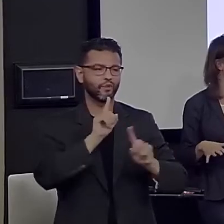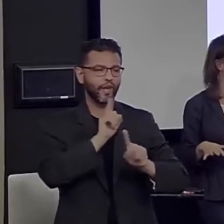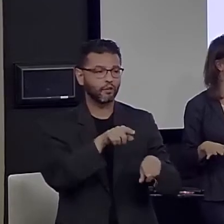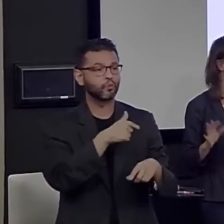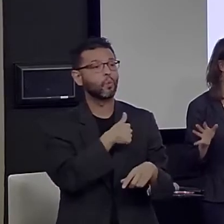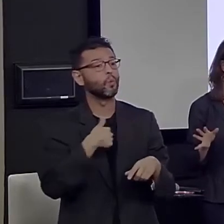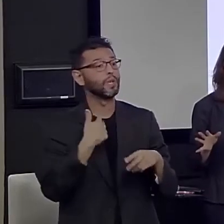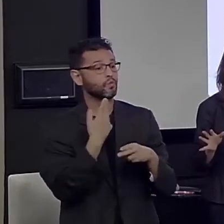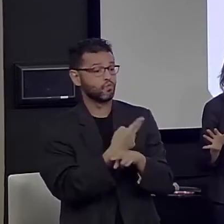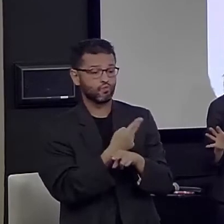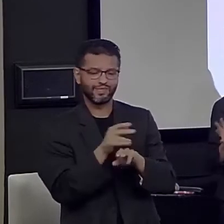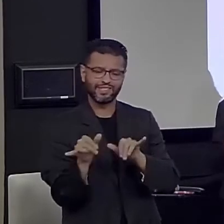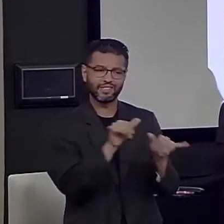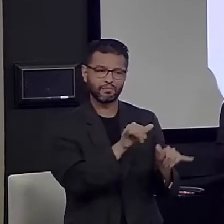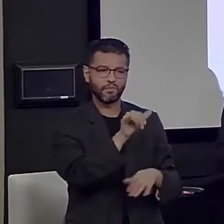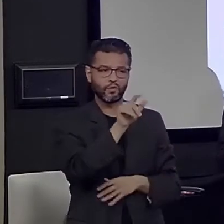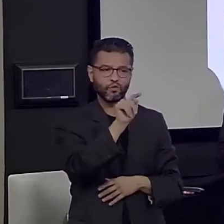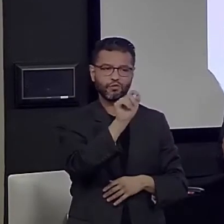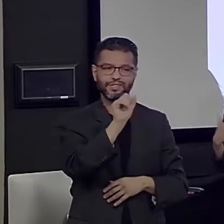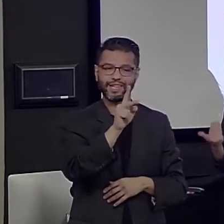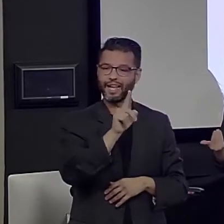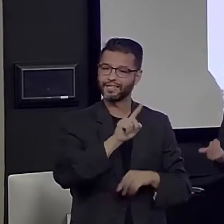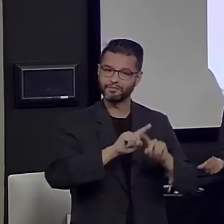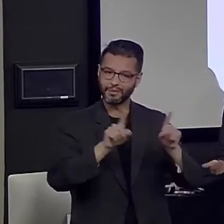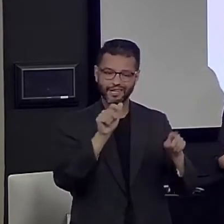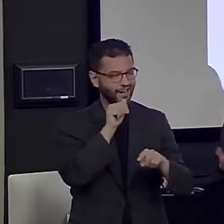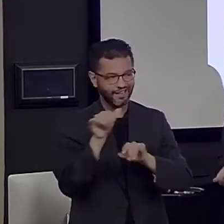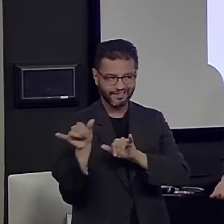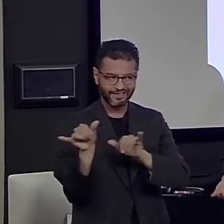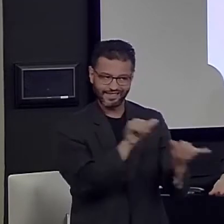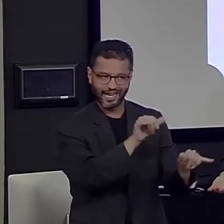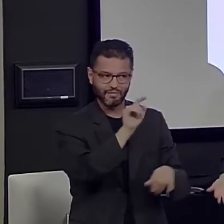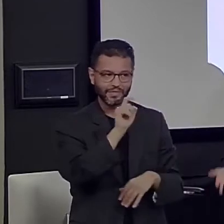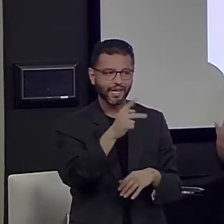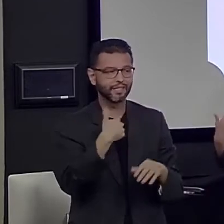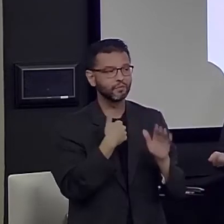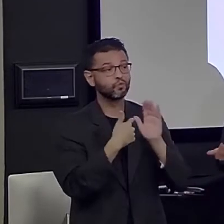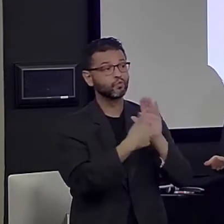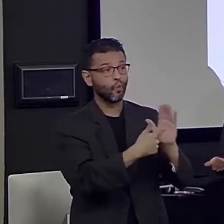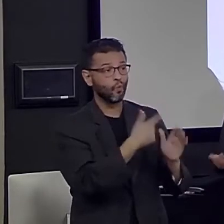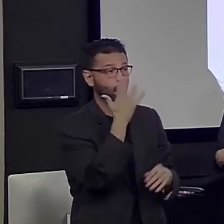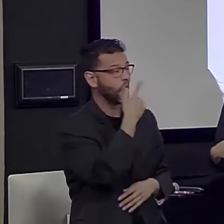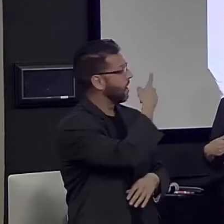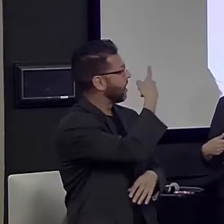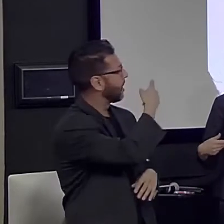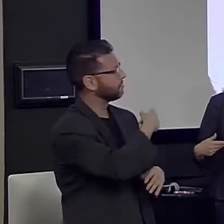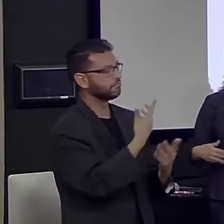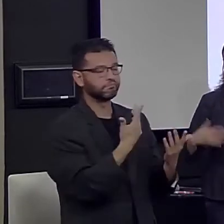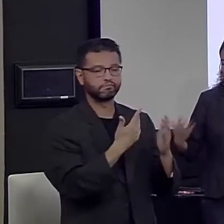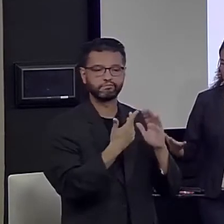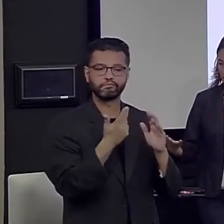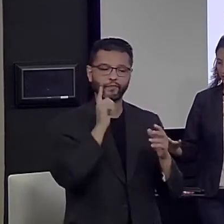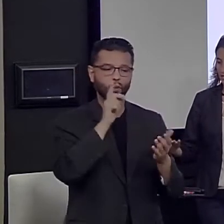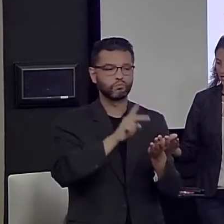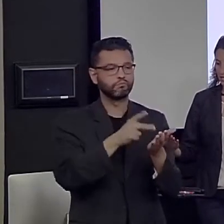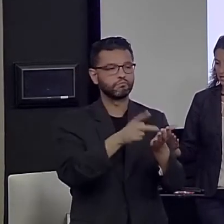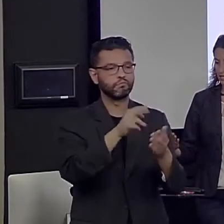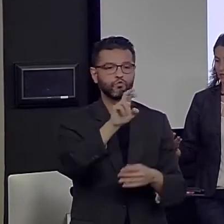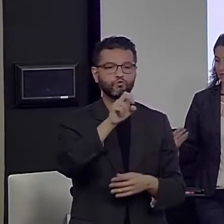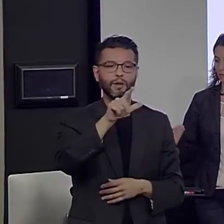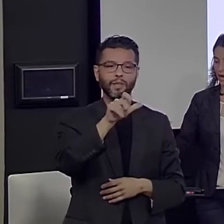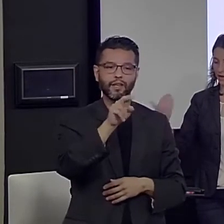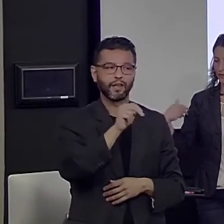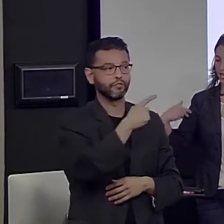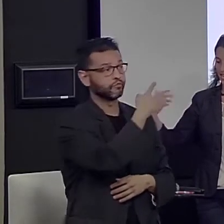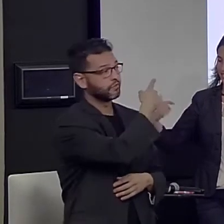similar tasks, but not quite the same, and I'm just showing it to you for the purposes of replication. So these are axial slices,